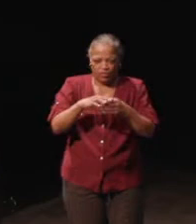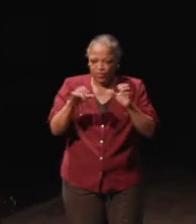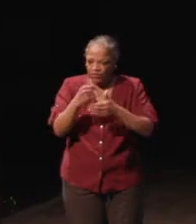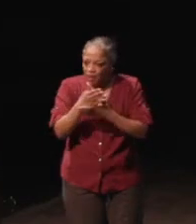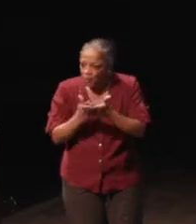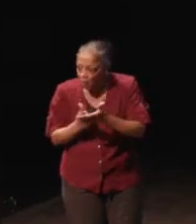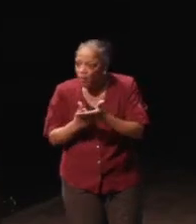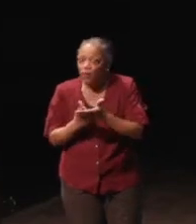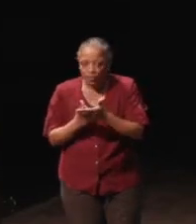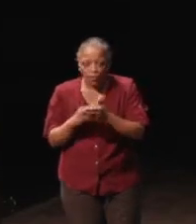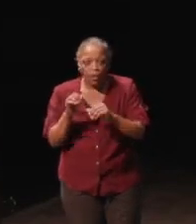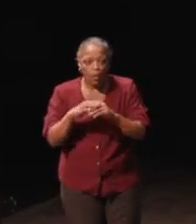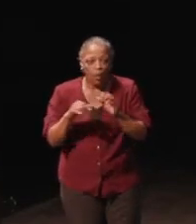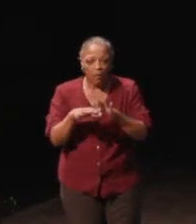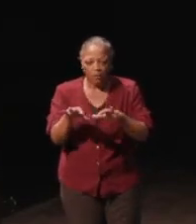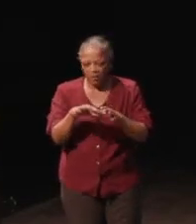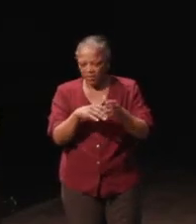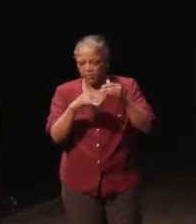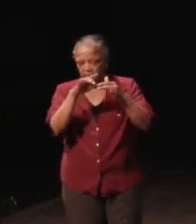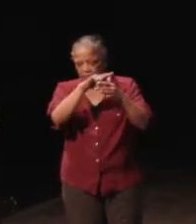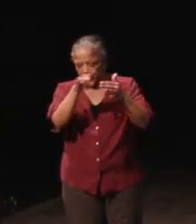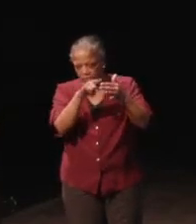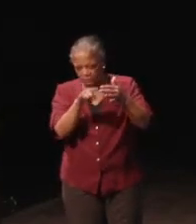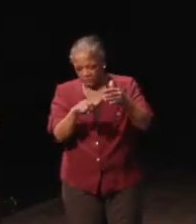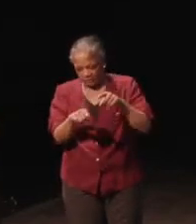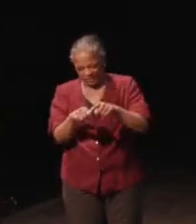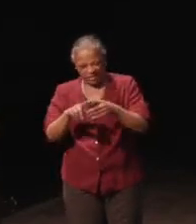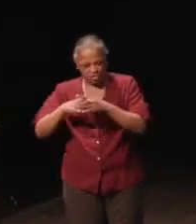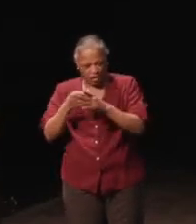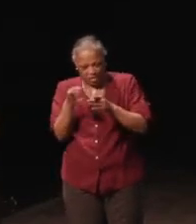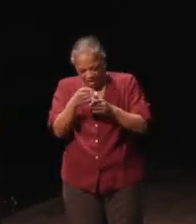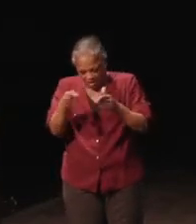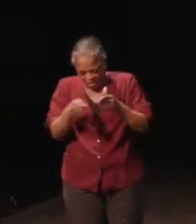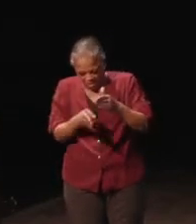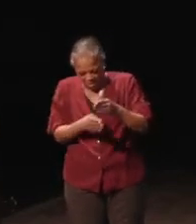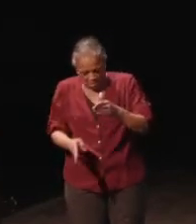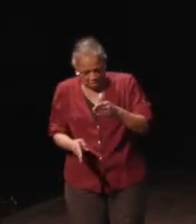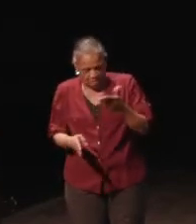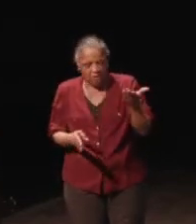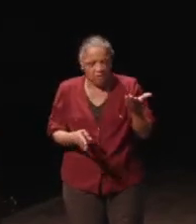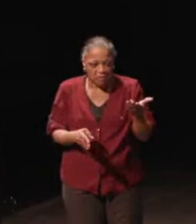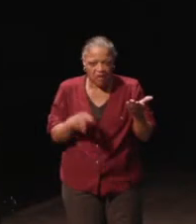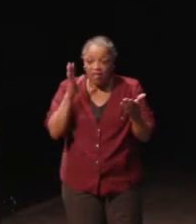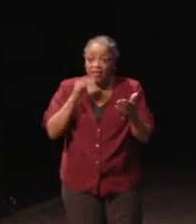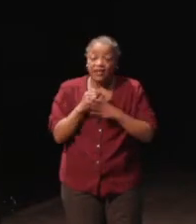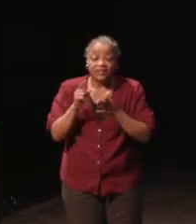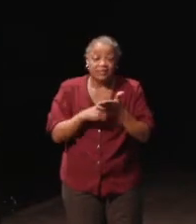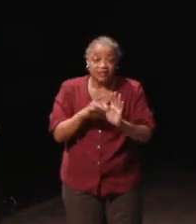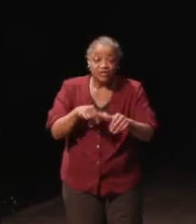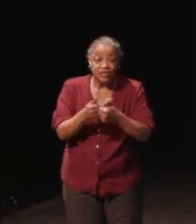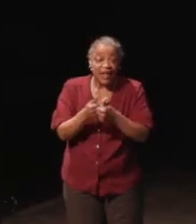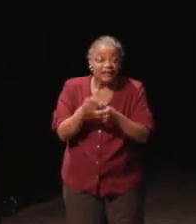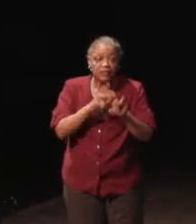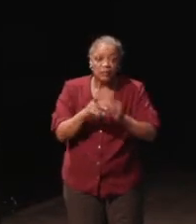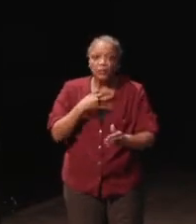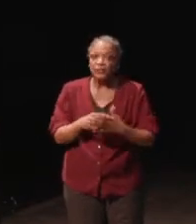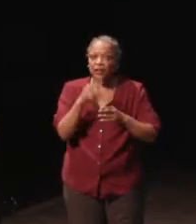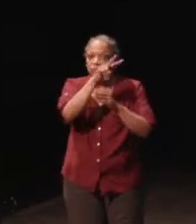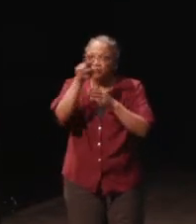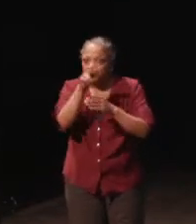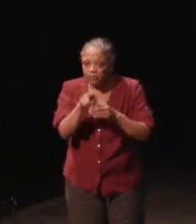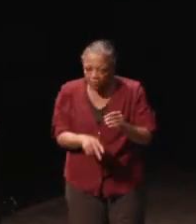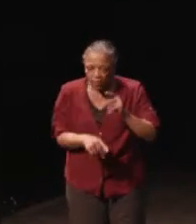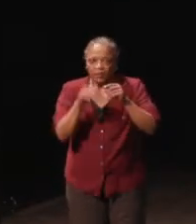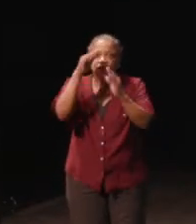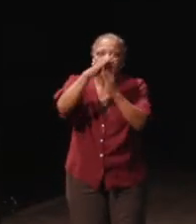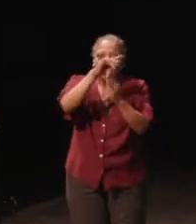that part, or we'll pick up from someplace quite towards the end, and that can be challenging as well,